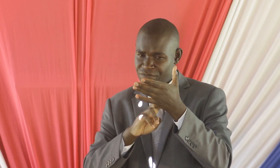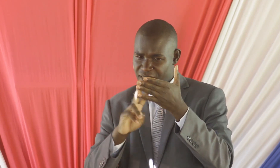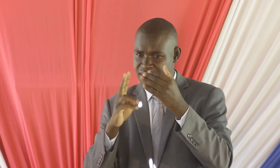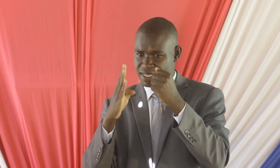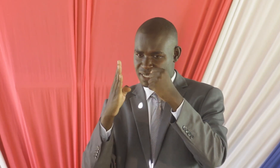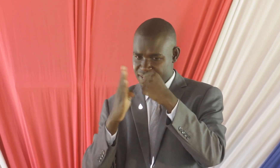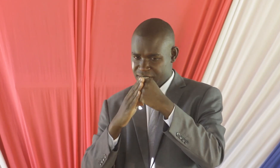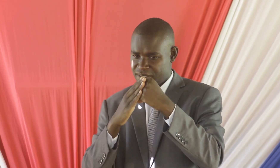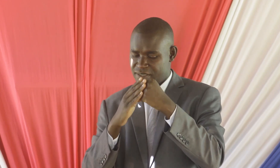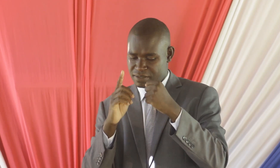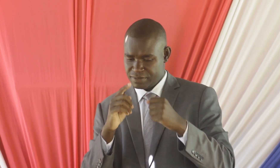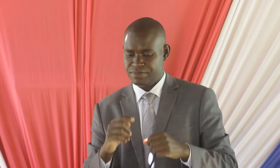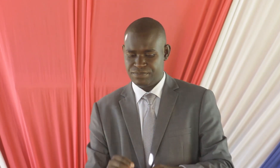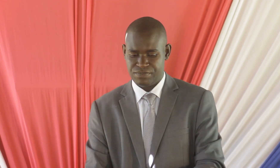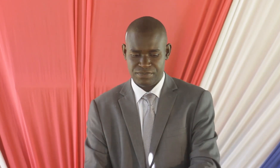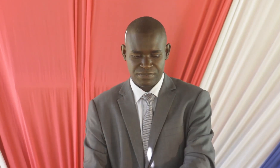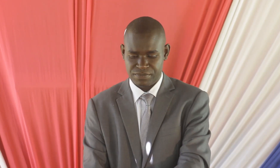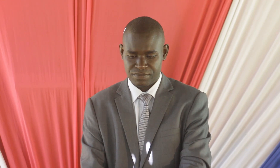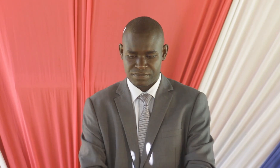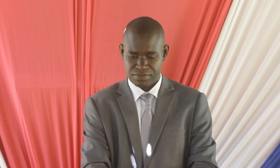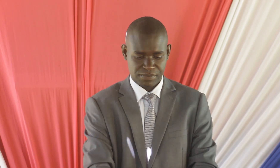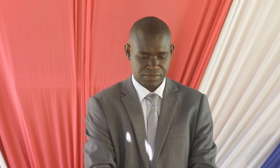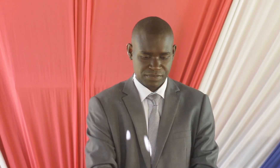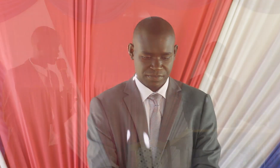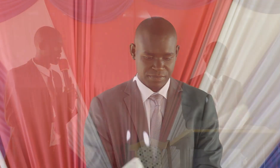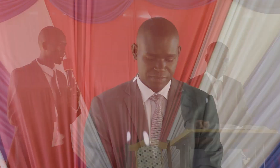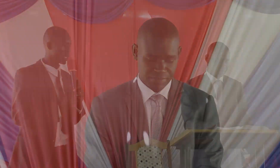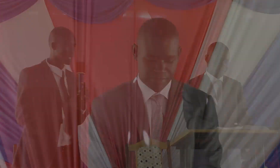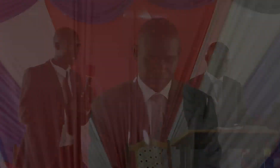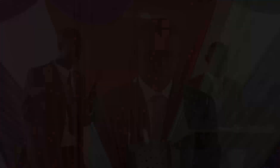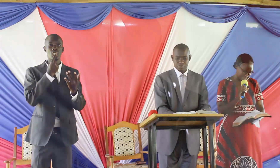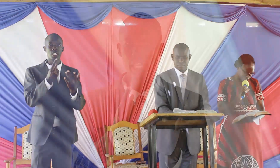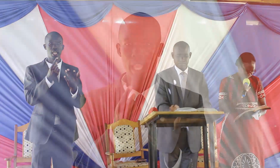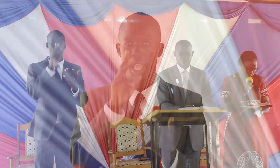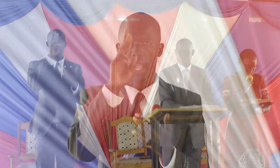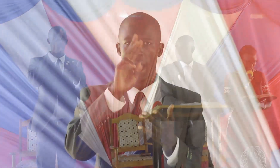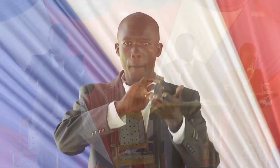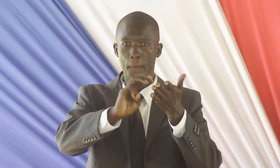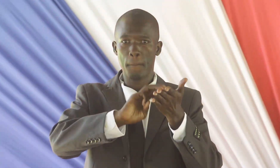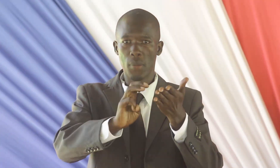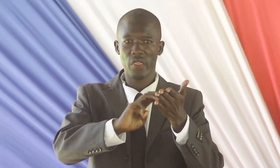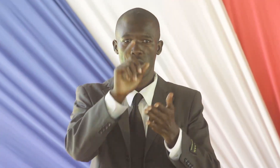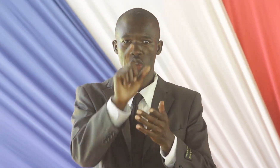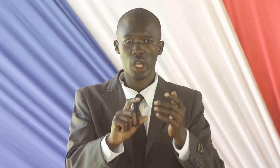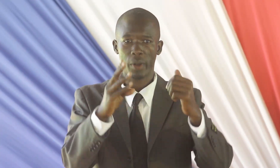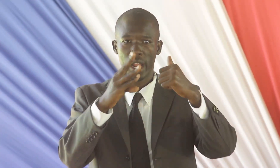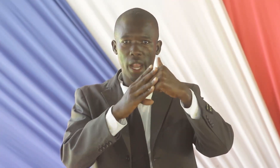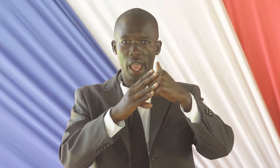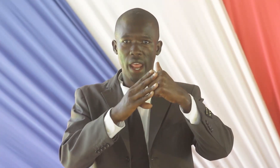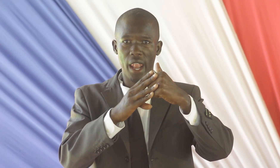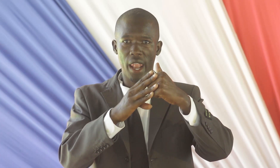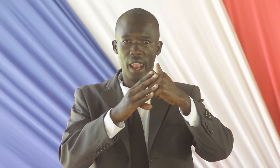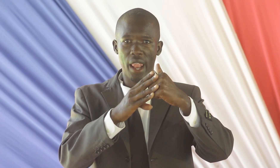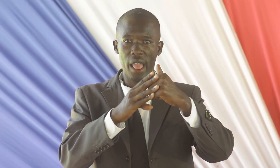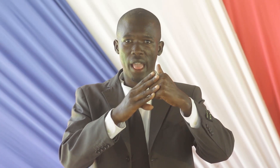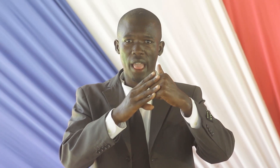Matthew chapter 9, verses 9, if you read. Verses 9. And as